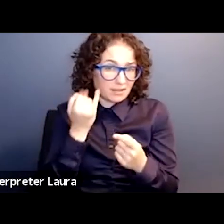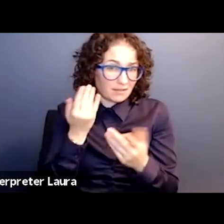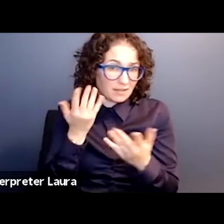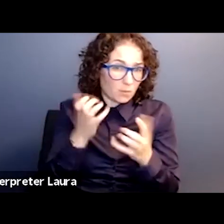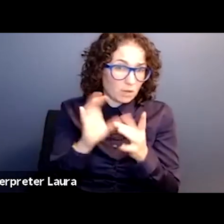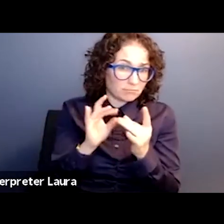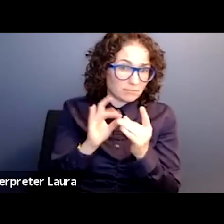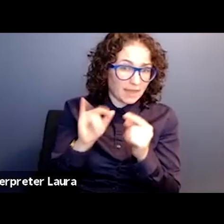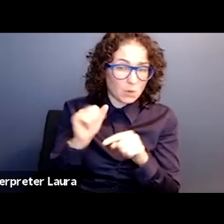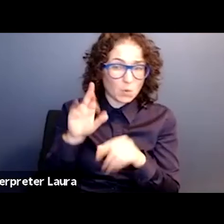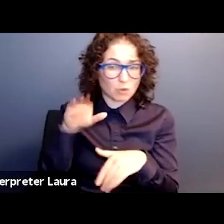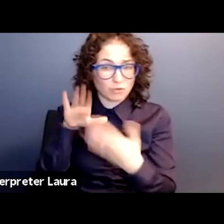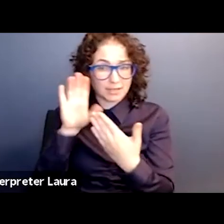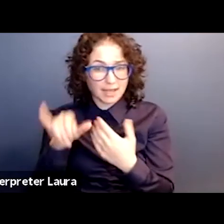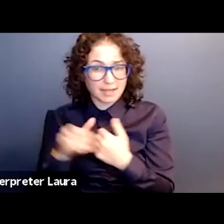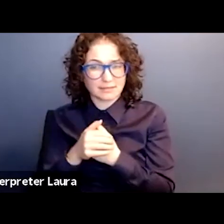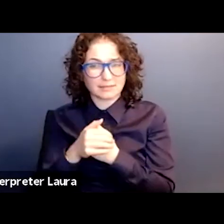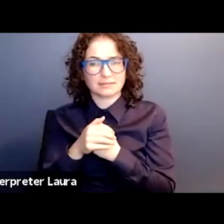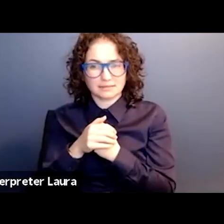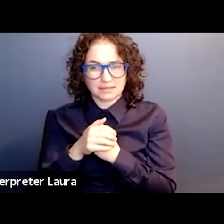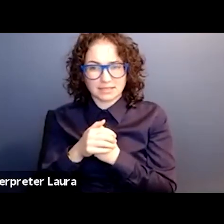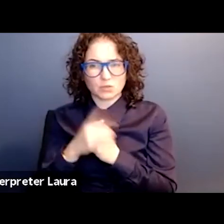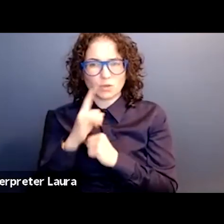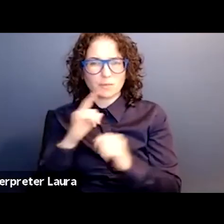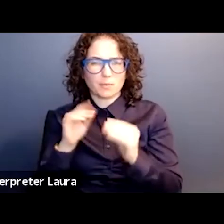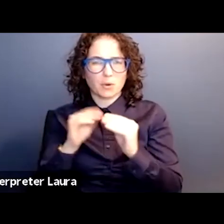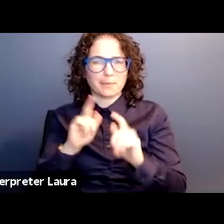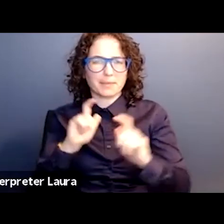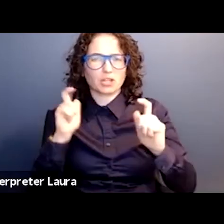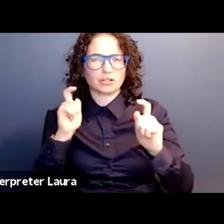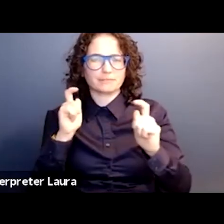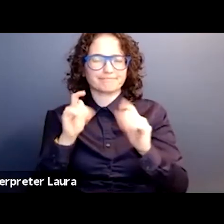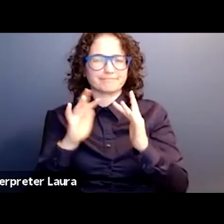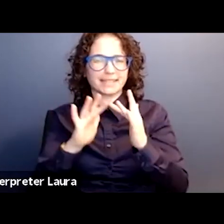about that or address that as one of the bigger, I guess, internet